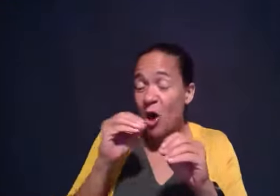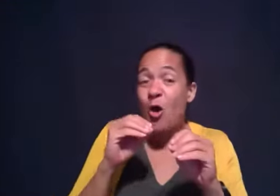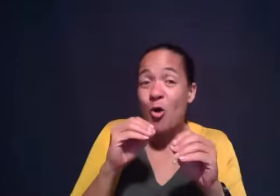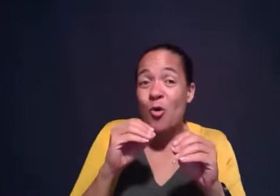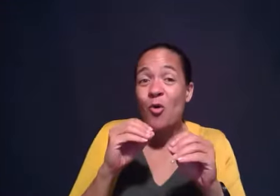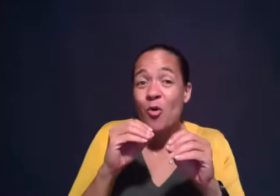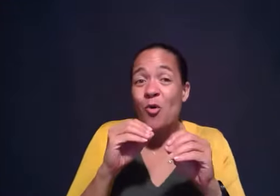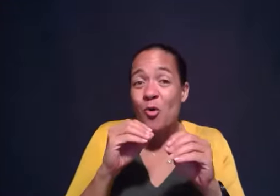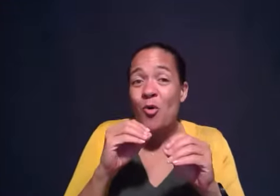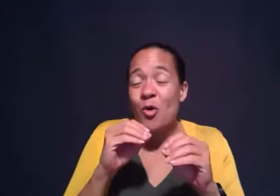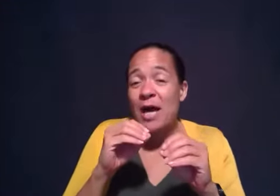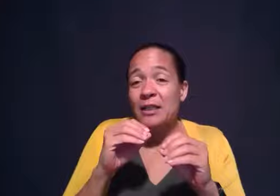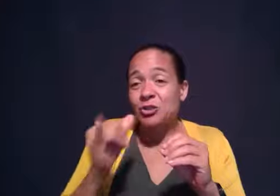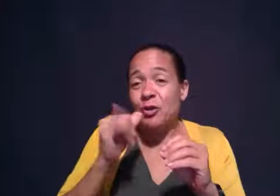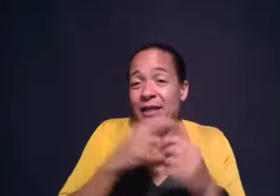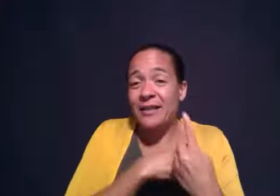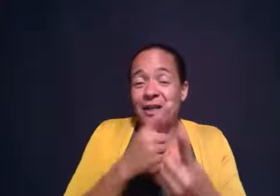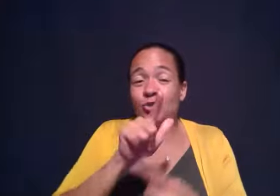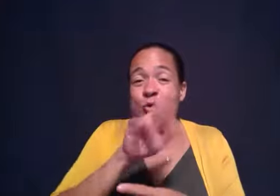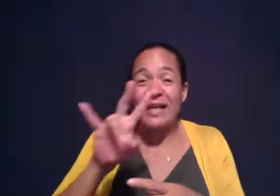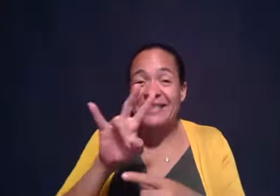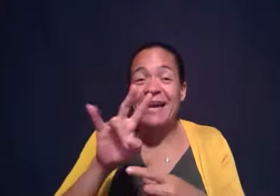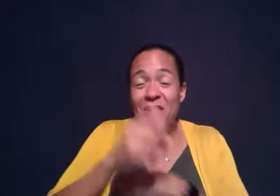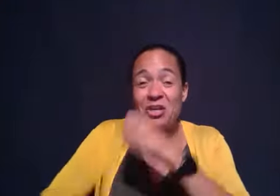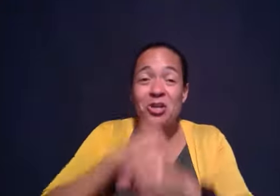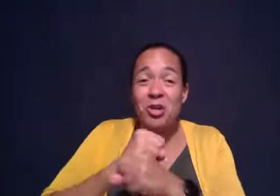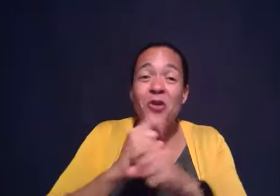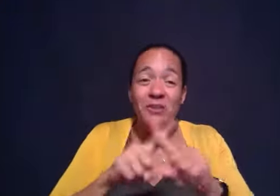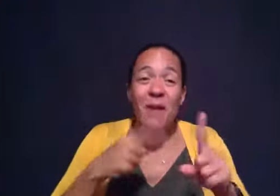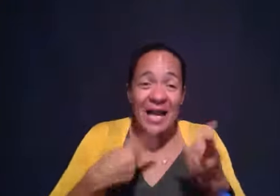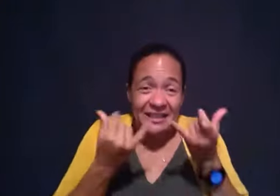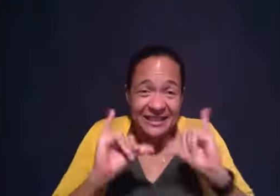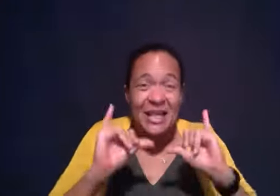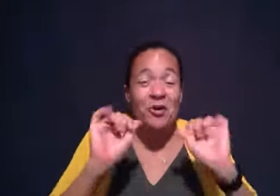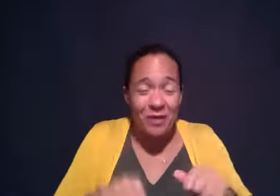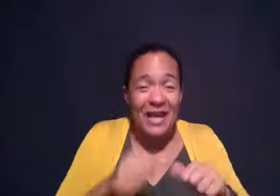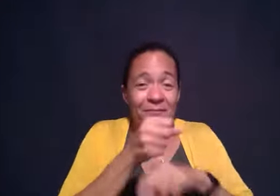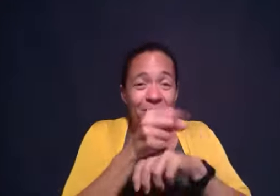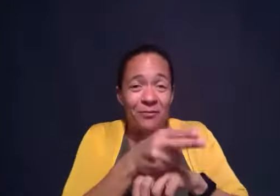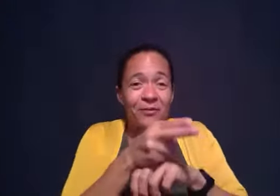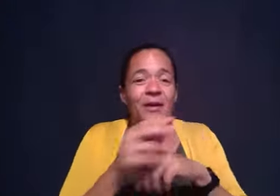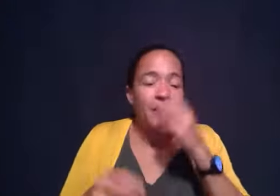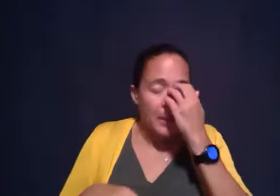at drinking than Susie. Because Susie's one of those 2 beers, I'm giggling, I got to go home kind of drinkers. It's